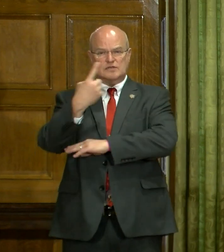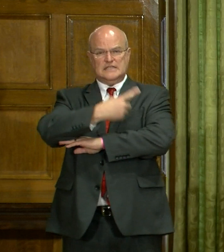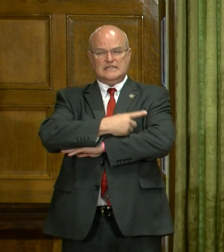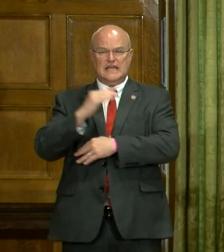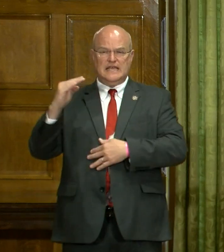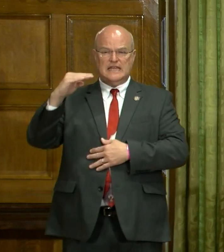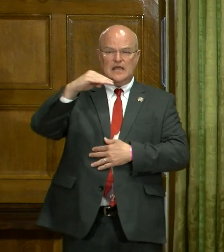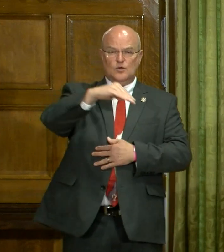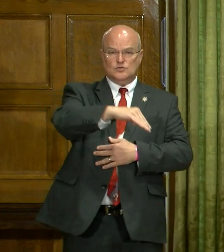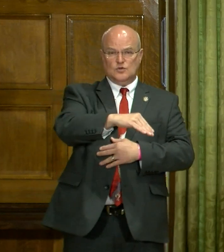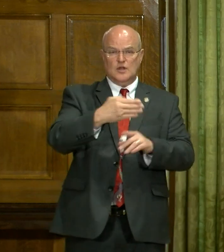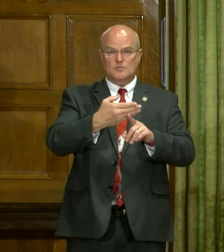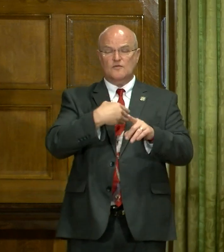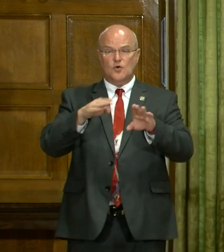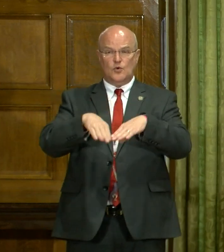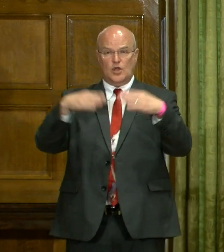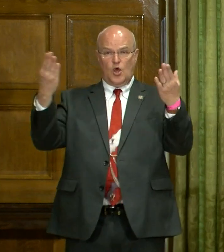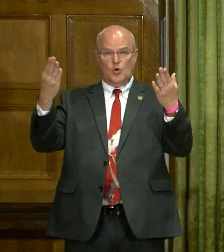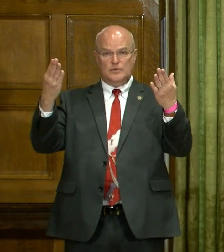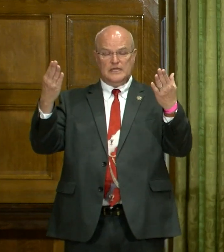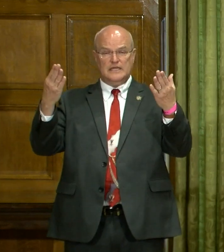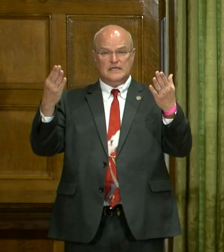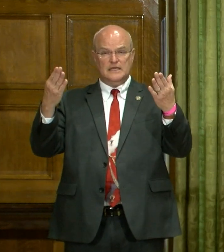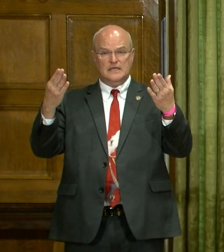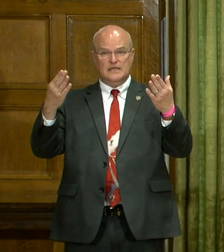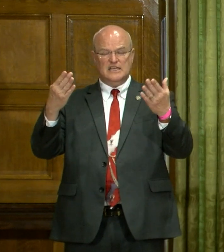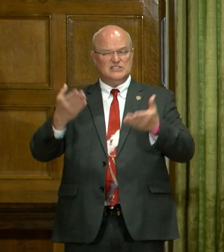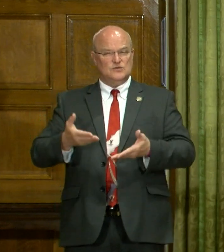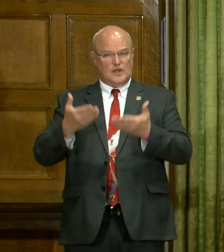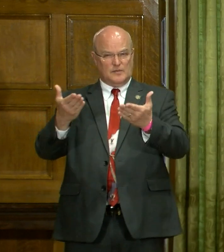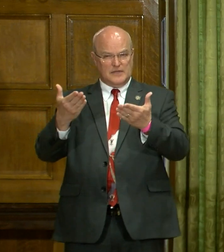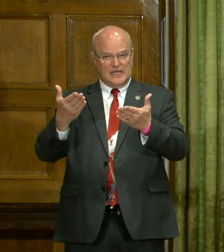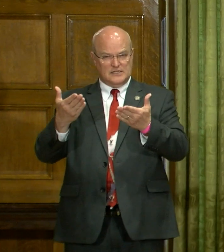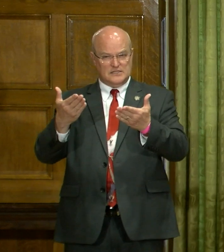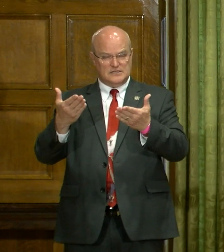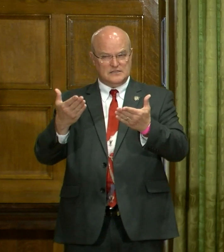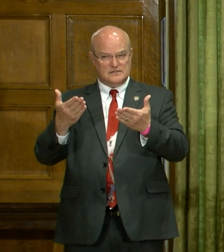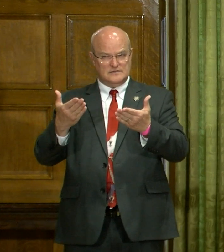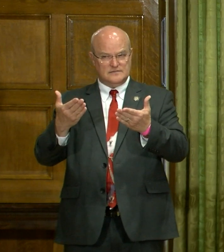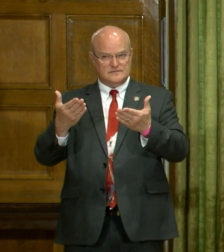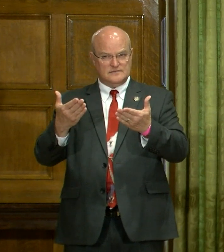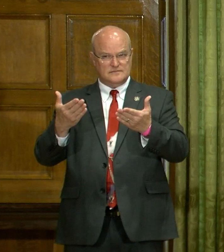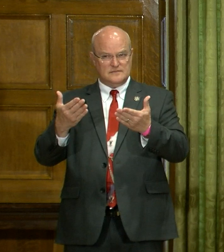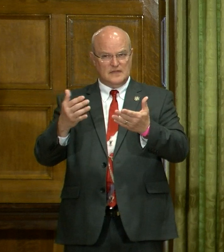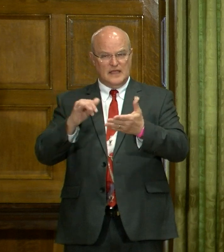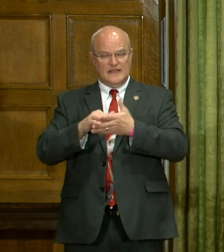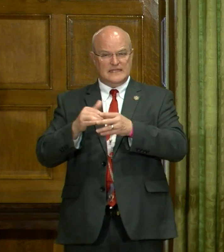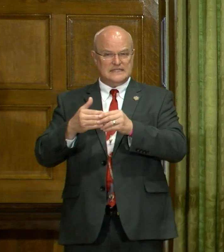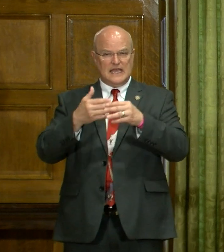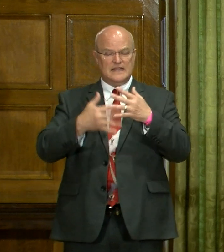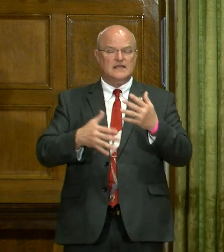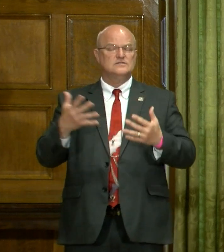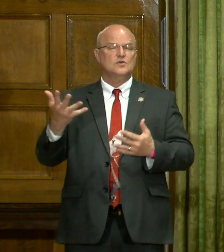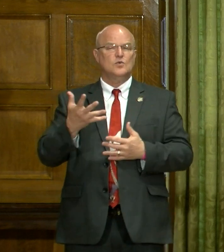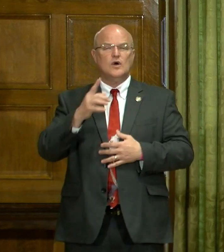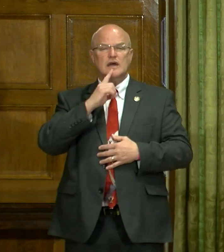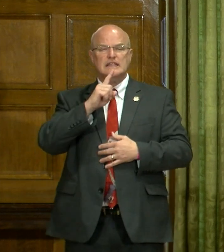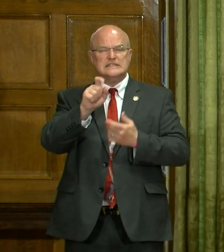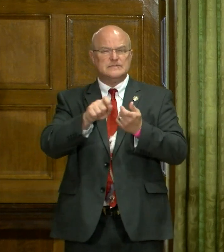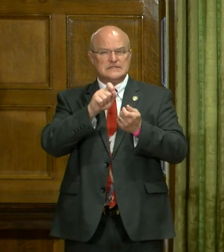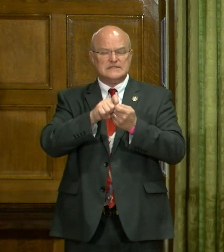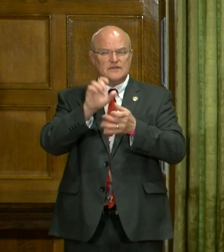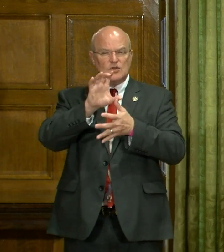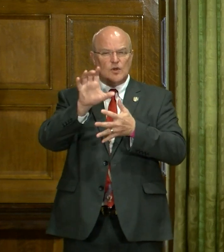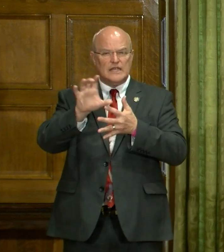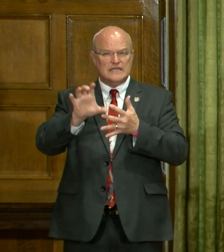14-day downward trend before reopening is just a recommendation. The state has flexibility to set its own guidelines. So what is the